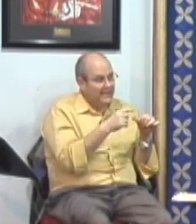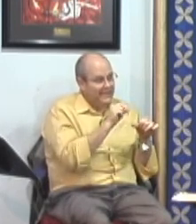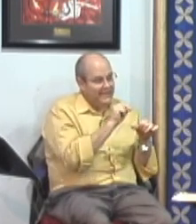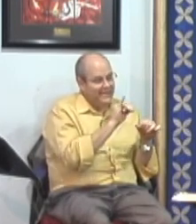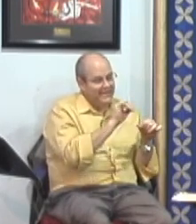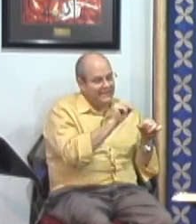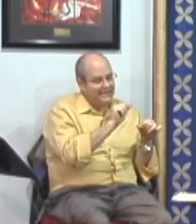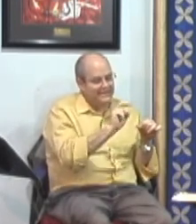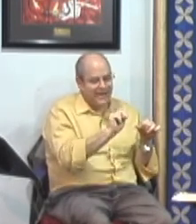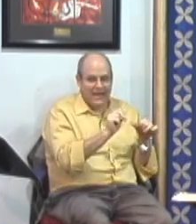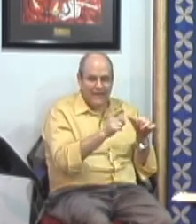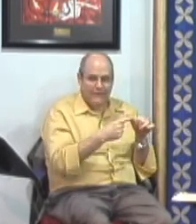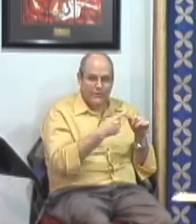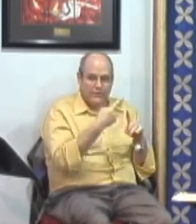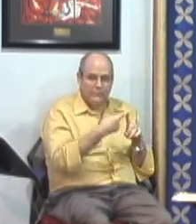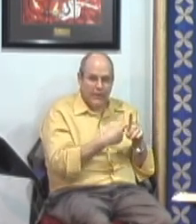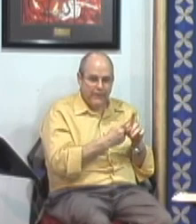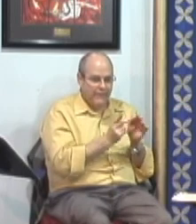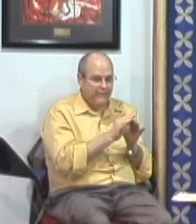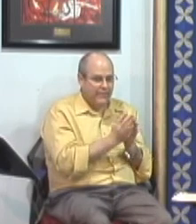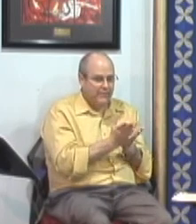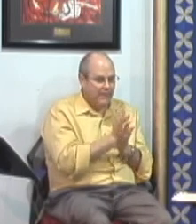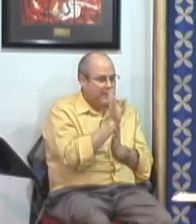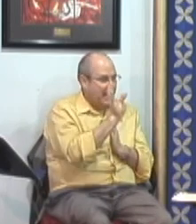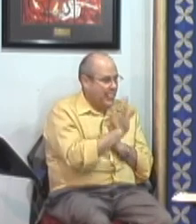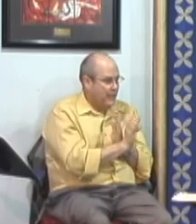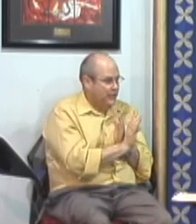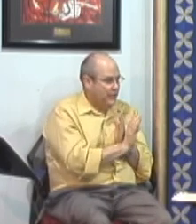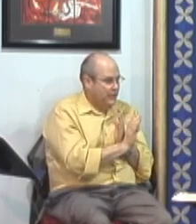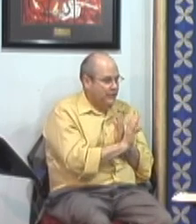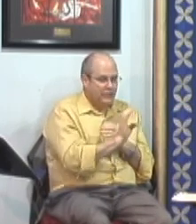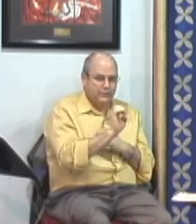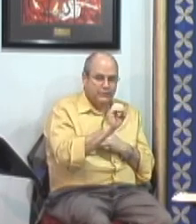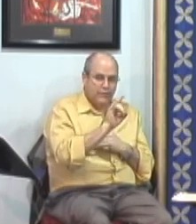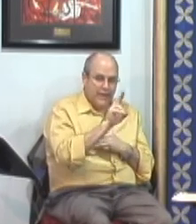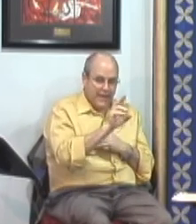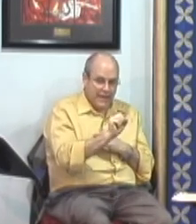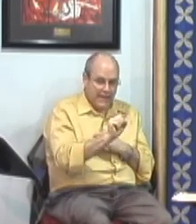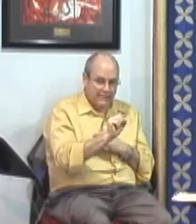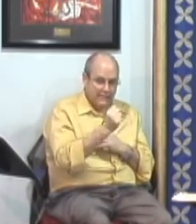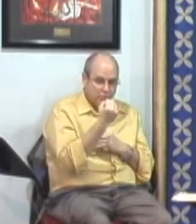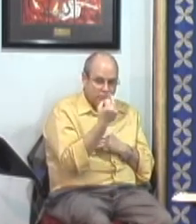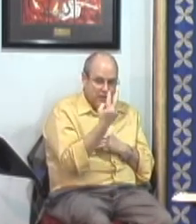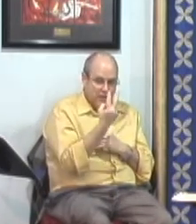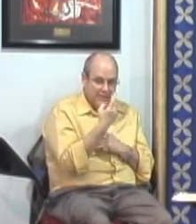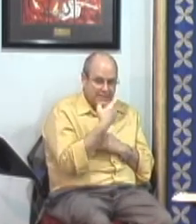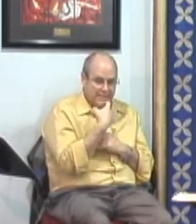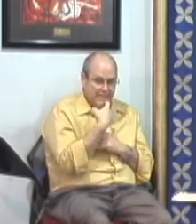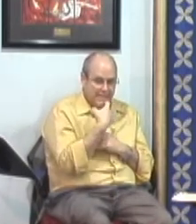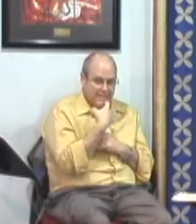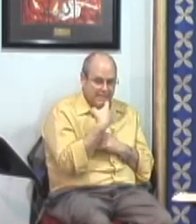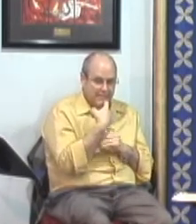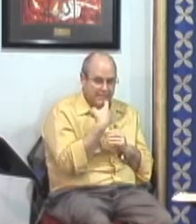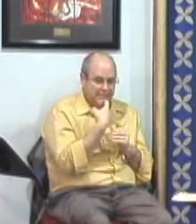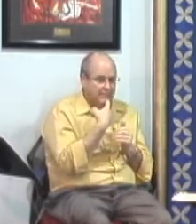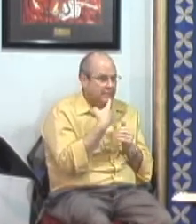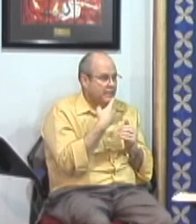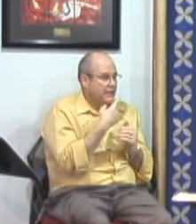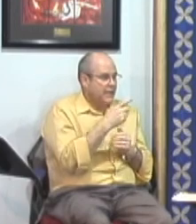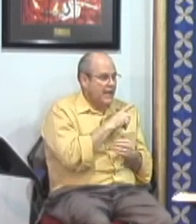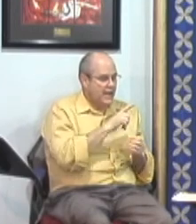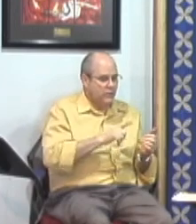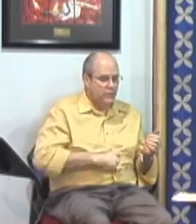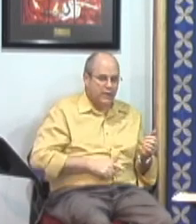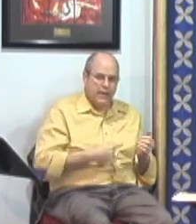Nisan is the first month of the biblical calendar. So in Exodus chapter 12, we read this in verse 1.